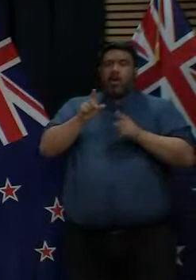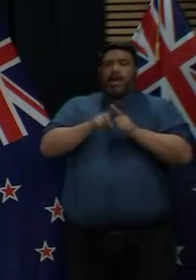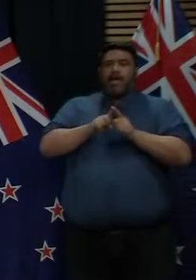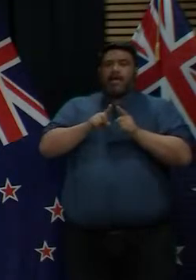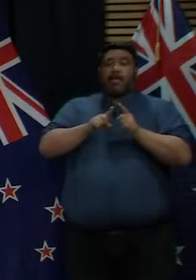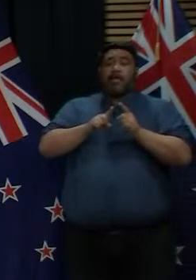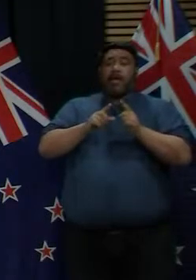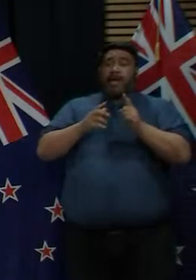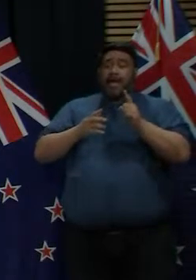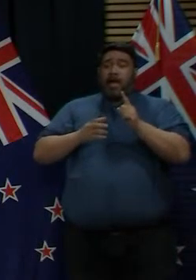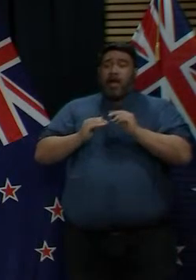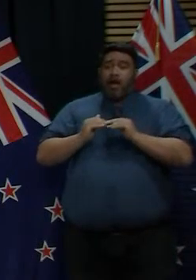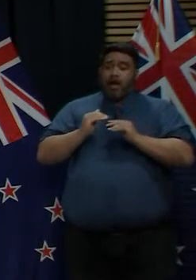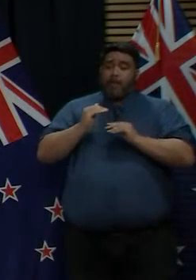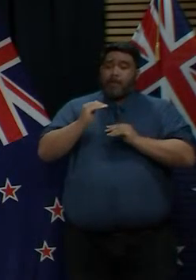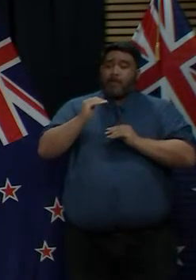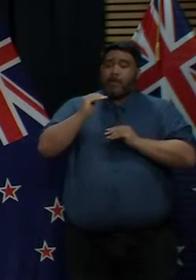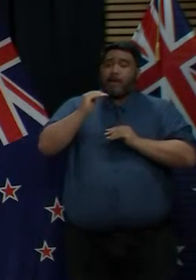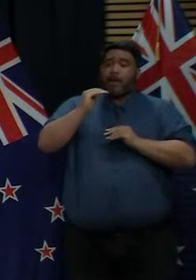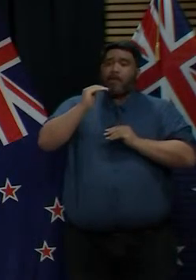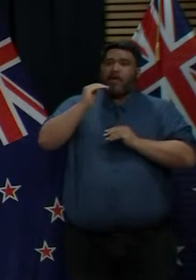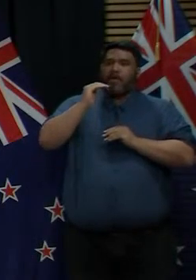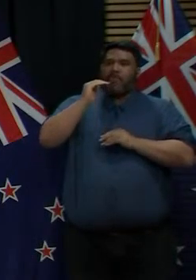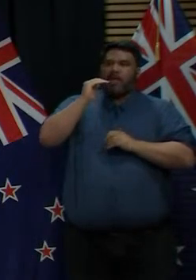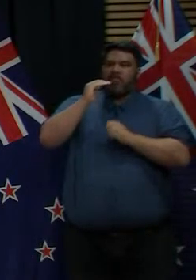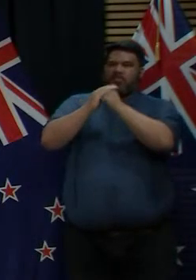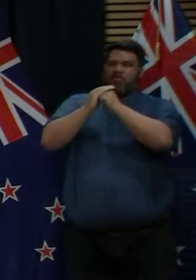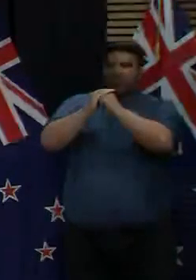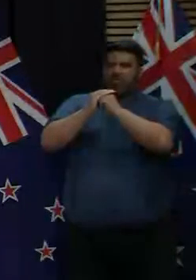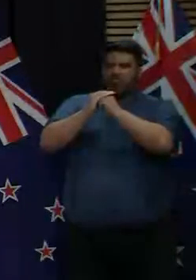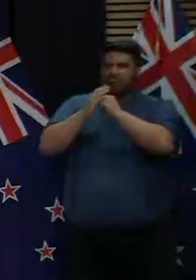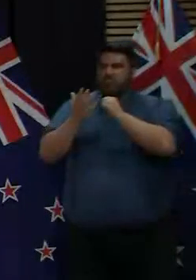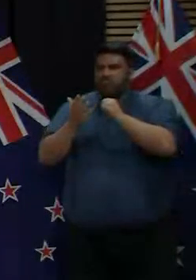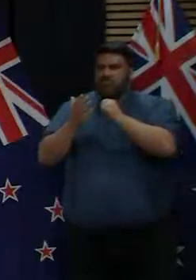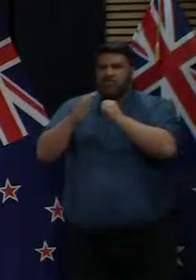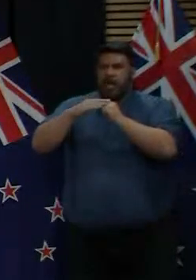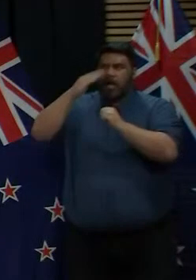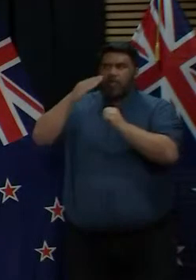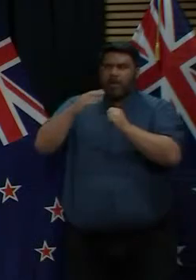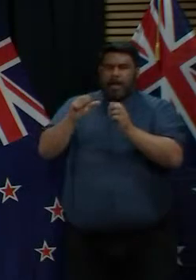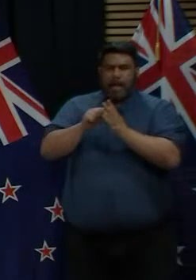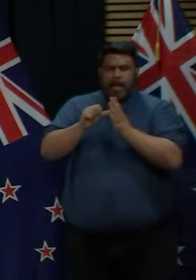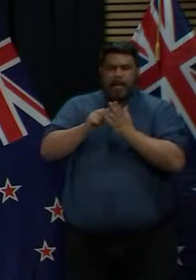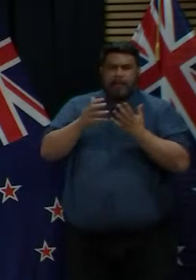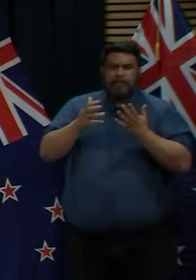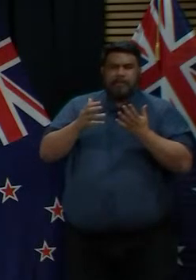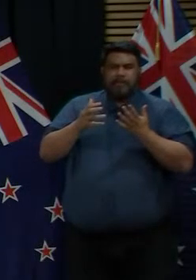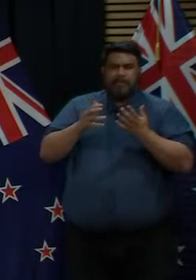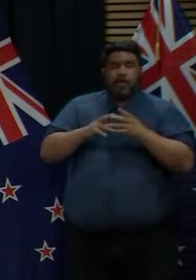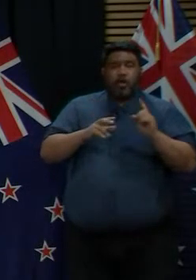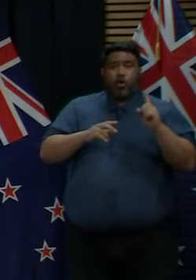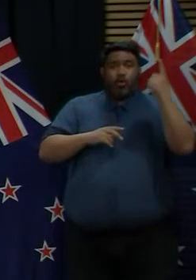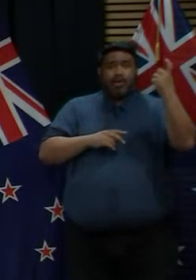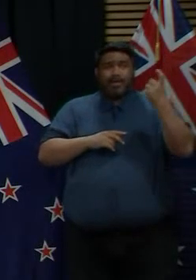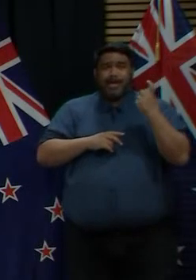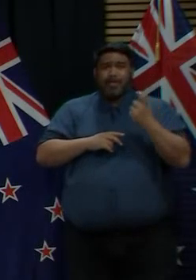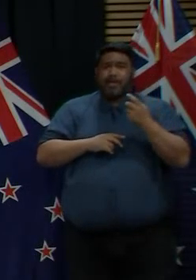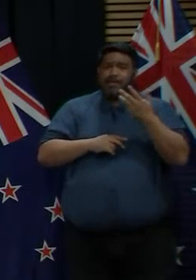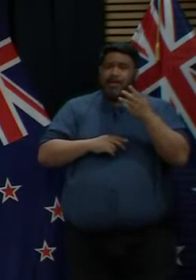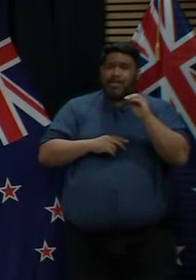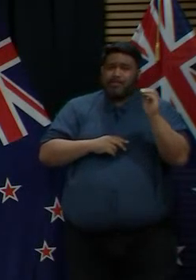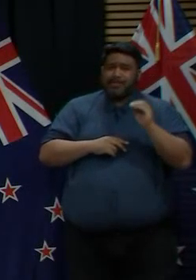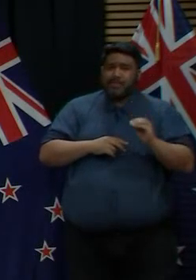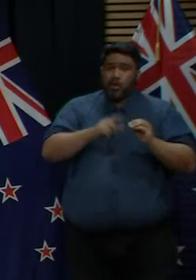little bit harder. The point at which Auckland, for instance, can hit 90% is anywhere between a couple of weeks or a